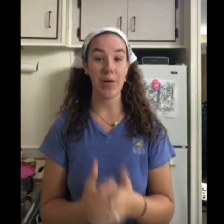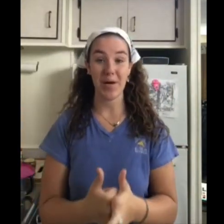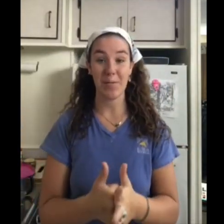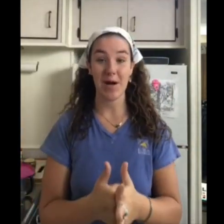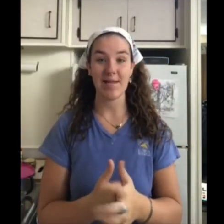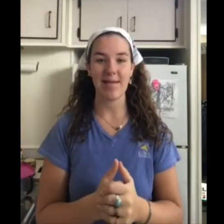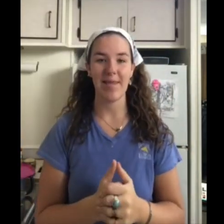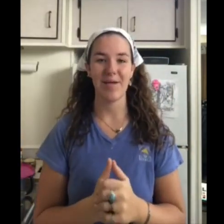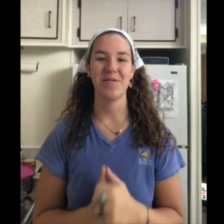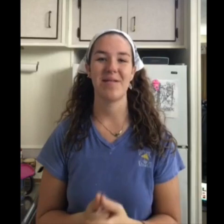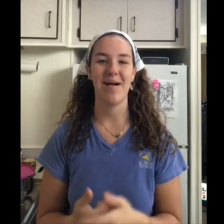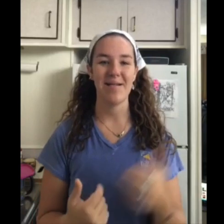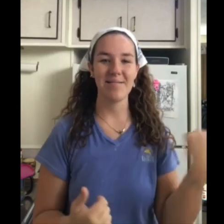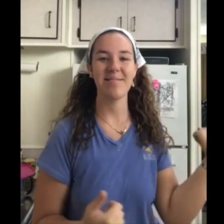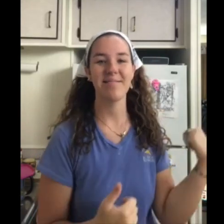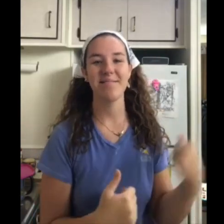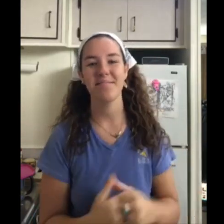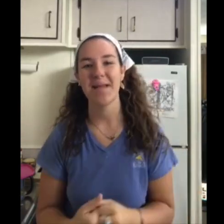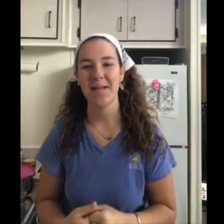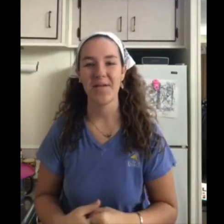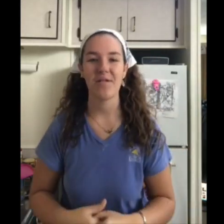in American Sign Language, not English.